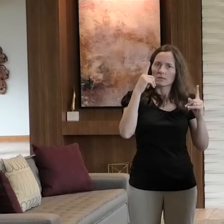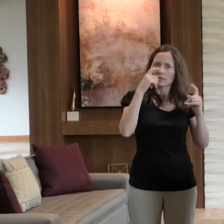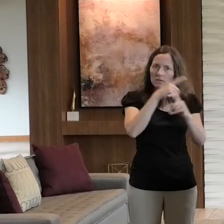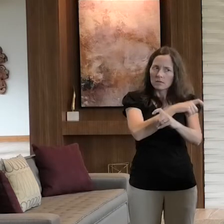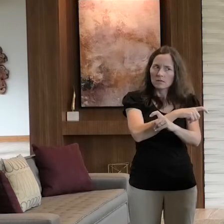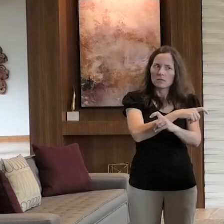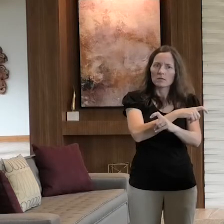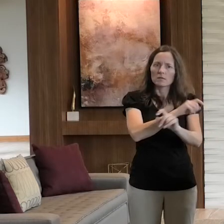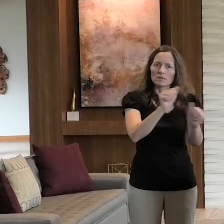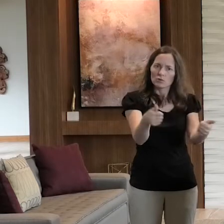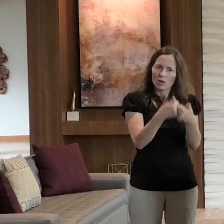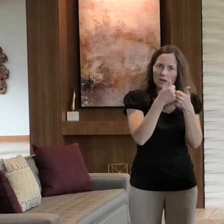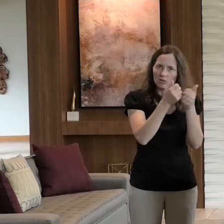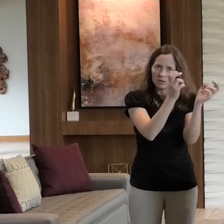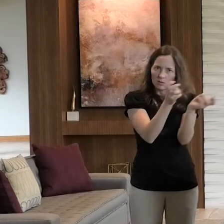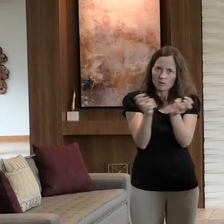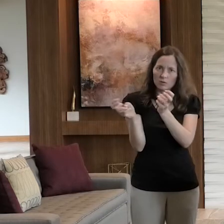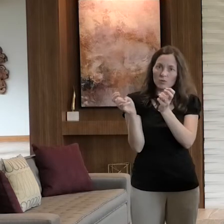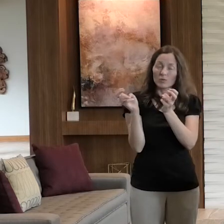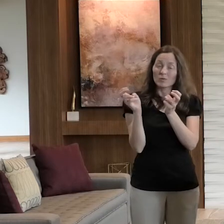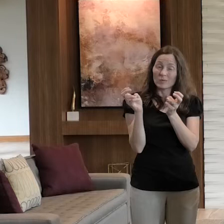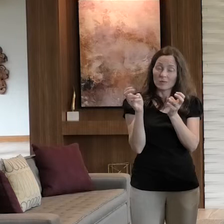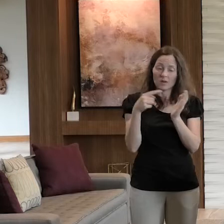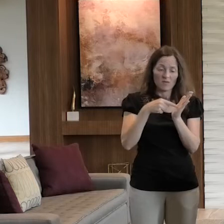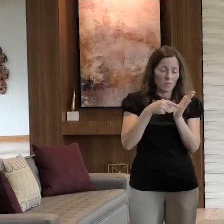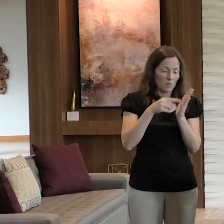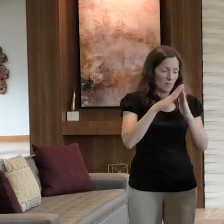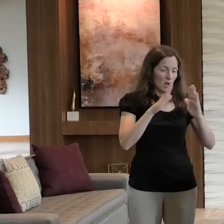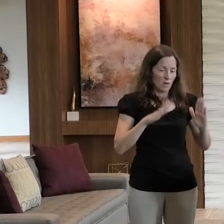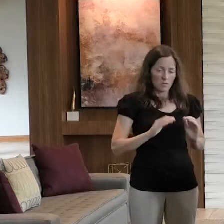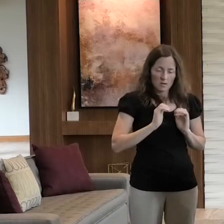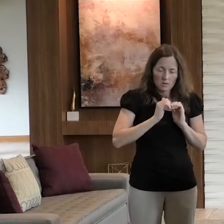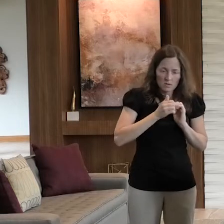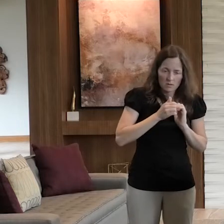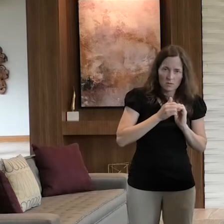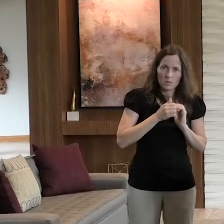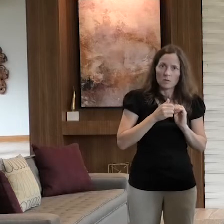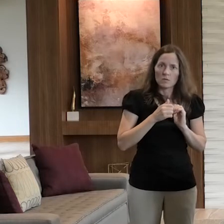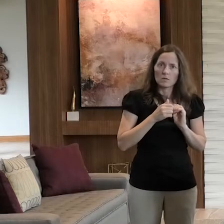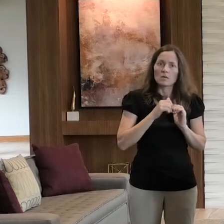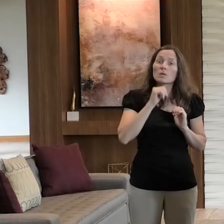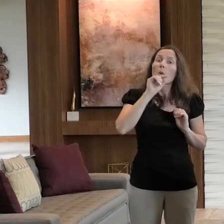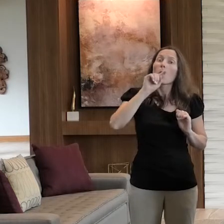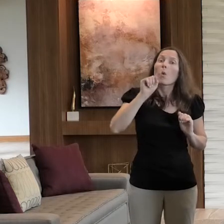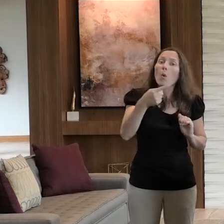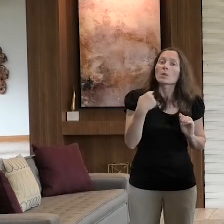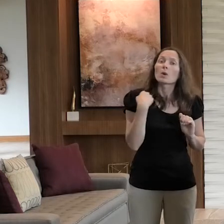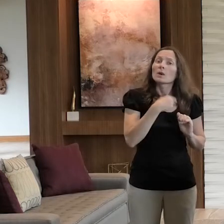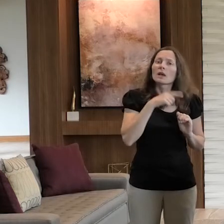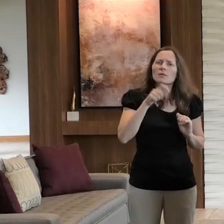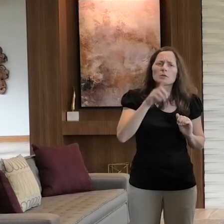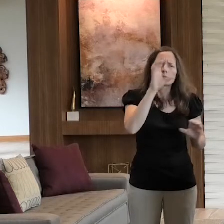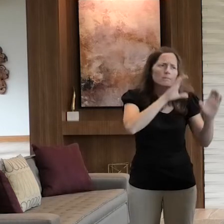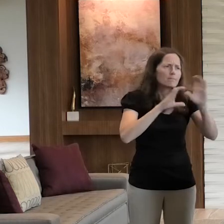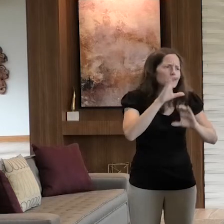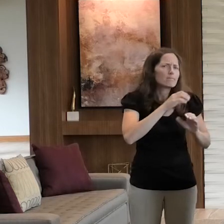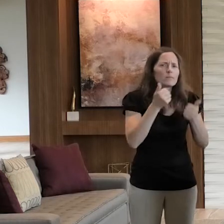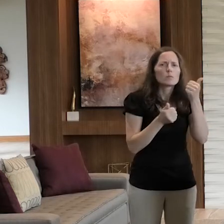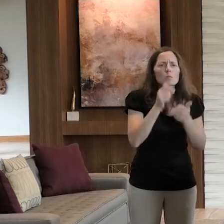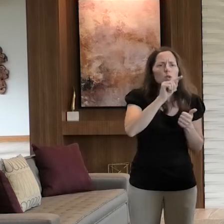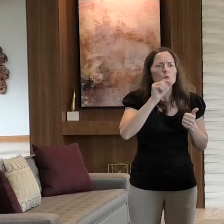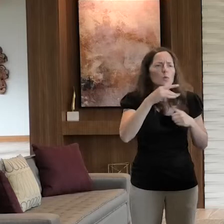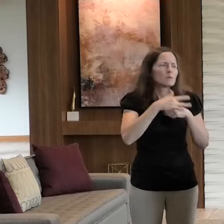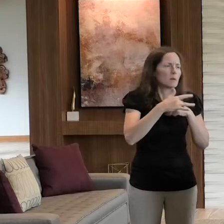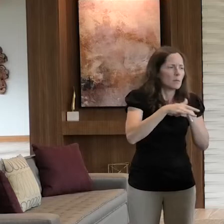like affordable housing, we don't need to just use every tool available. We need to make some new tools,